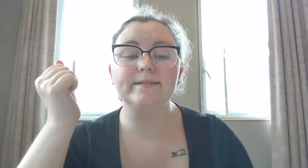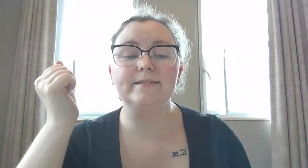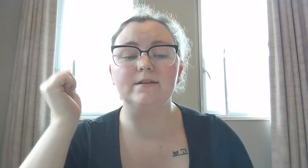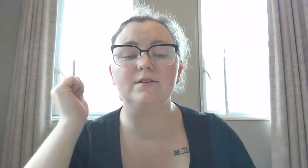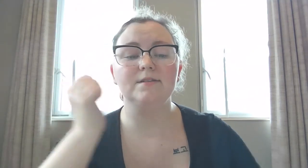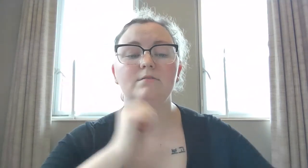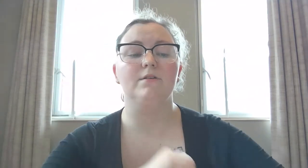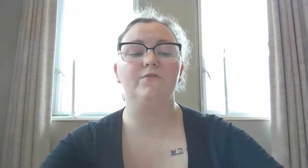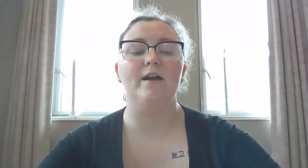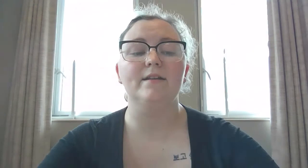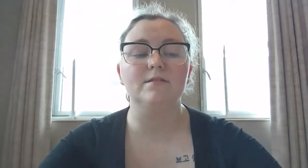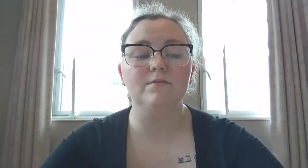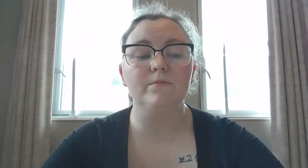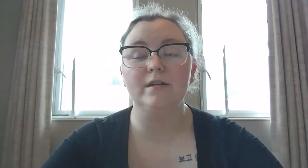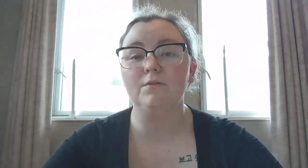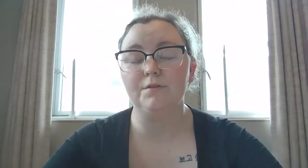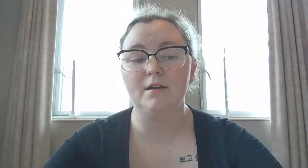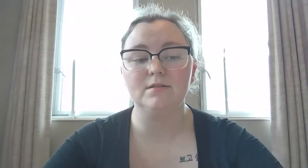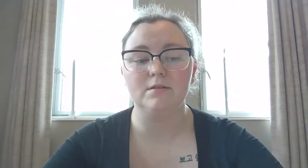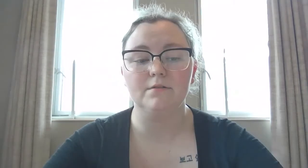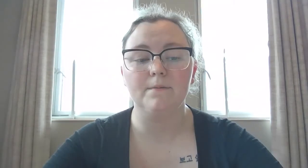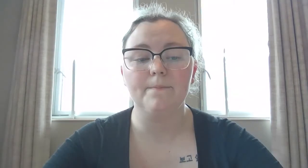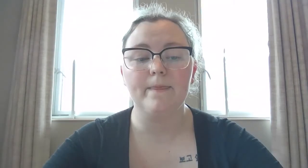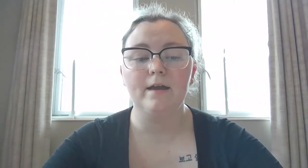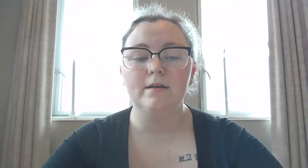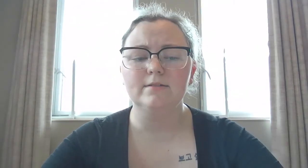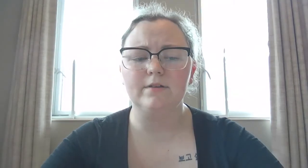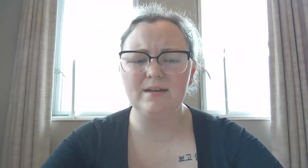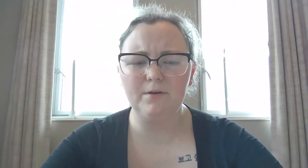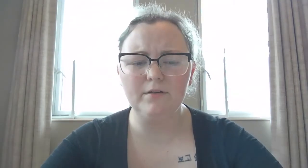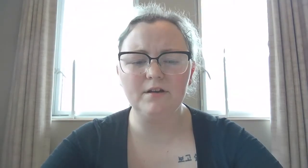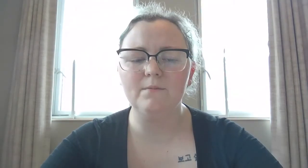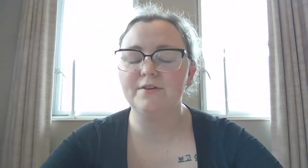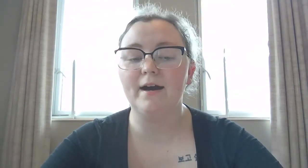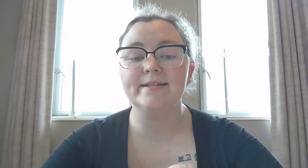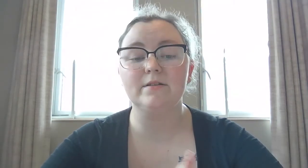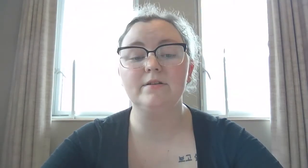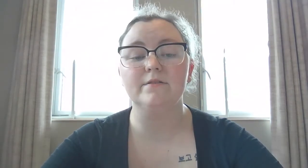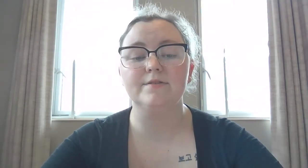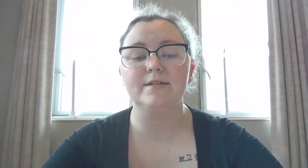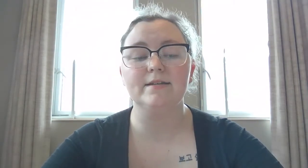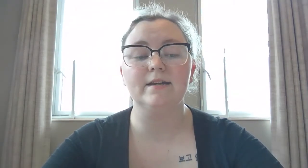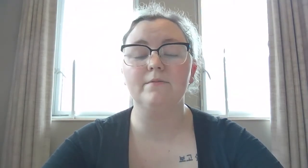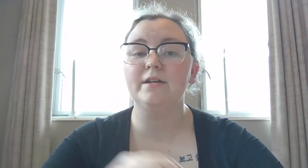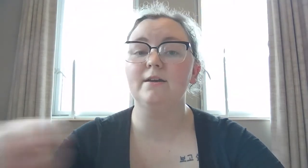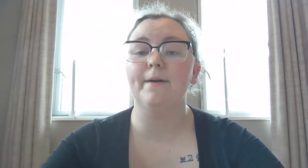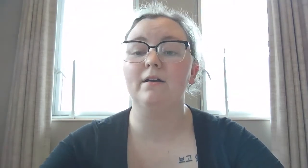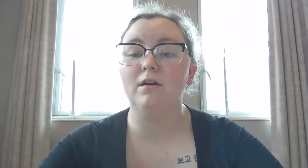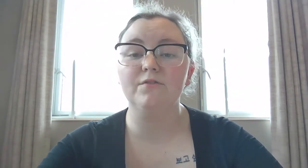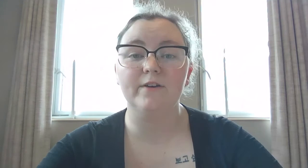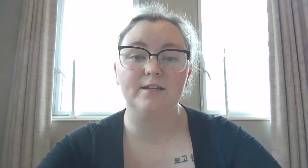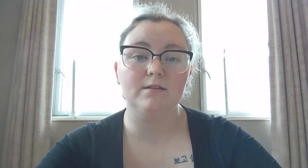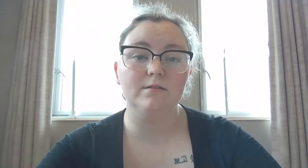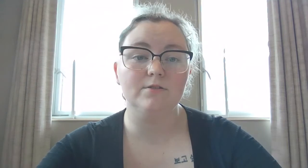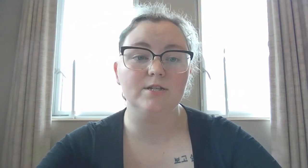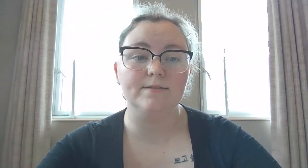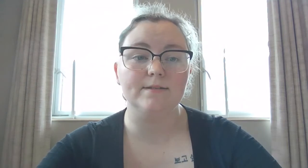Jesus is also a friend we can hold on to. So keep holding on with your eyes closed as I read about our friend,